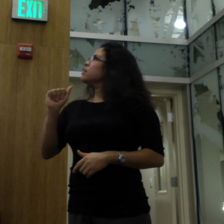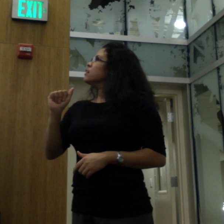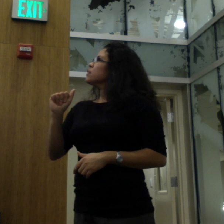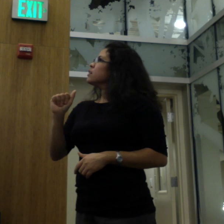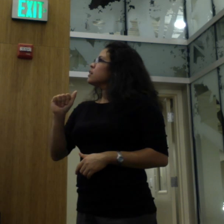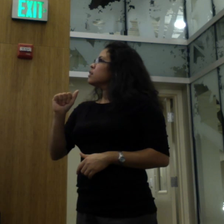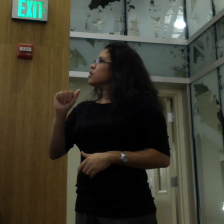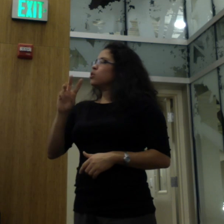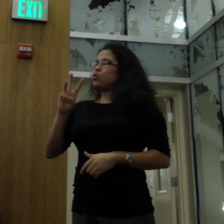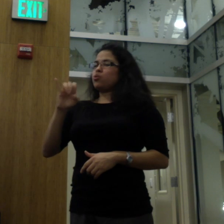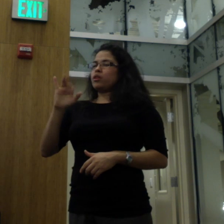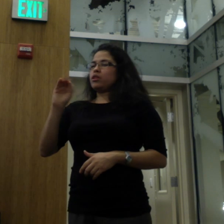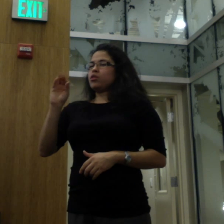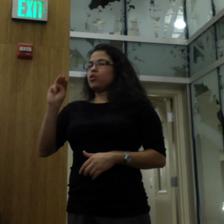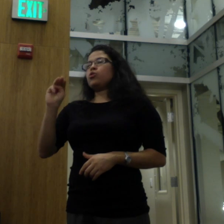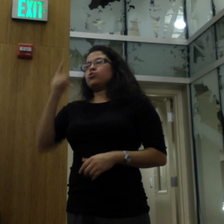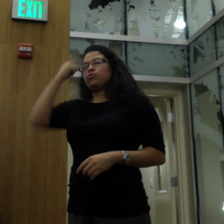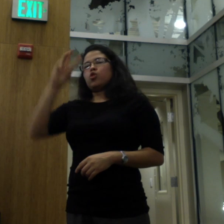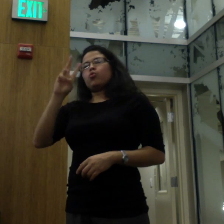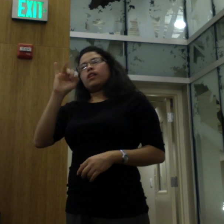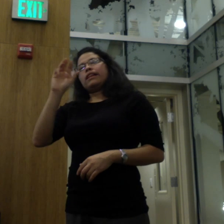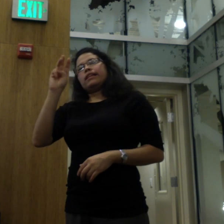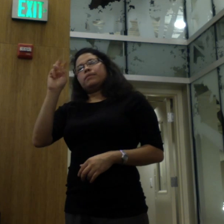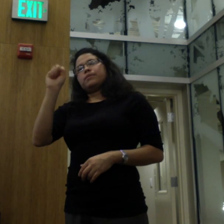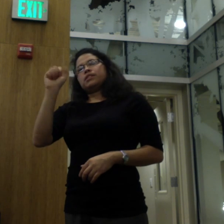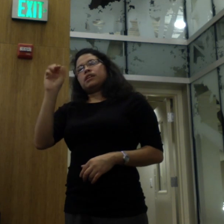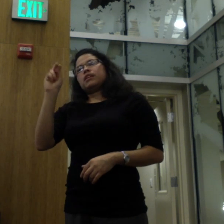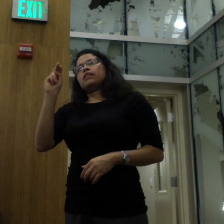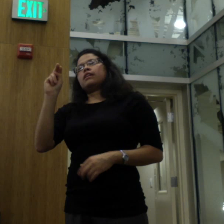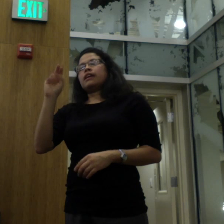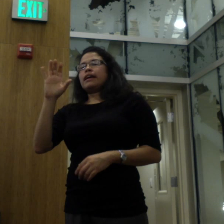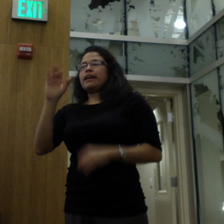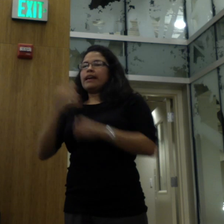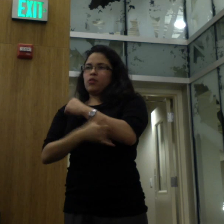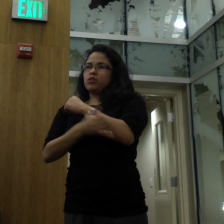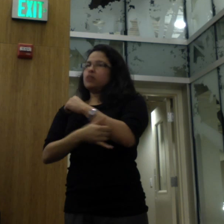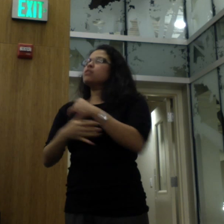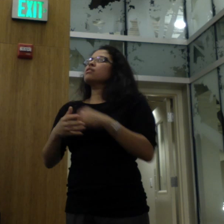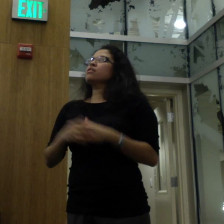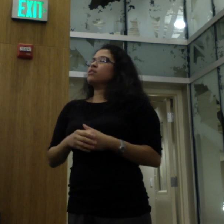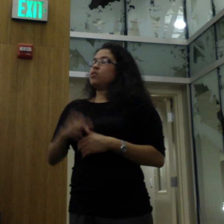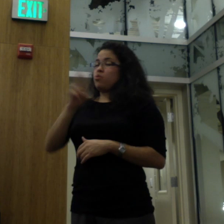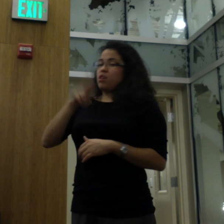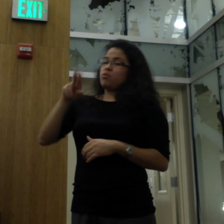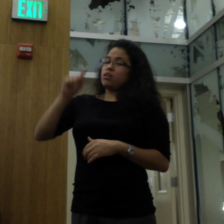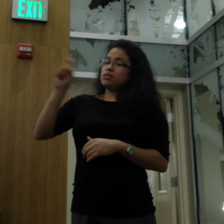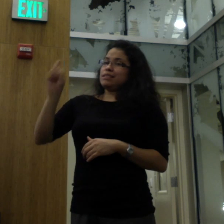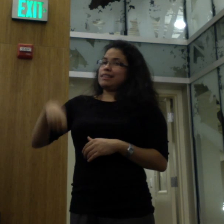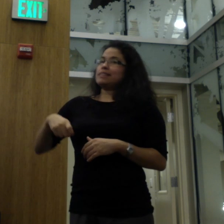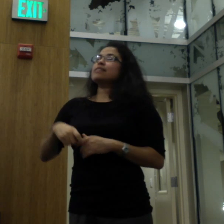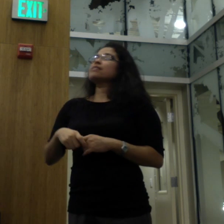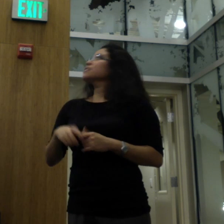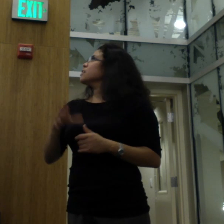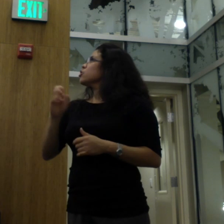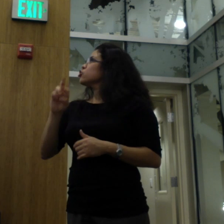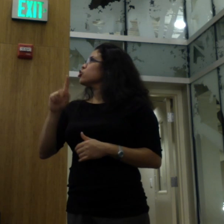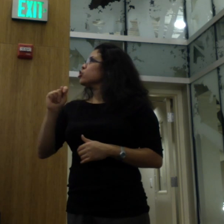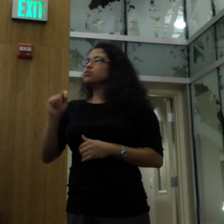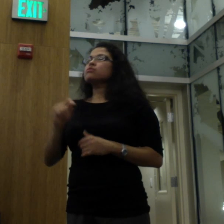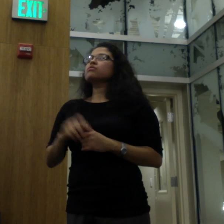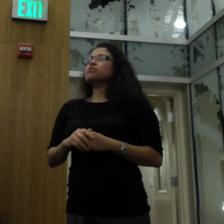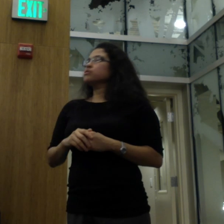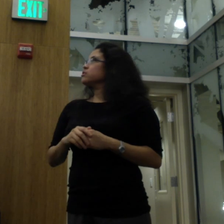Williamson County. Cedar Park, Texas is a really awesome site. Round Rock, Texas, your CERT. And when you're